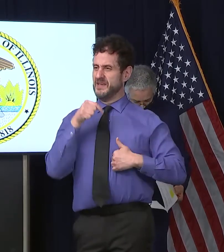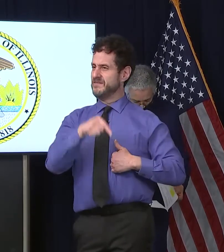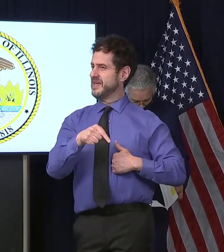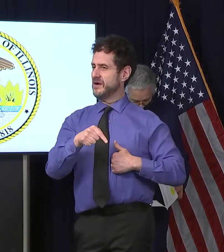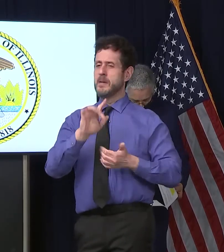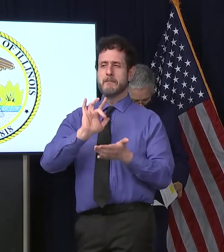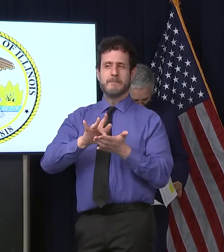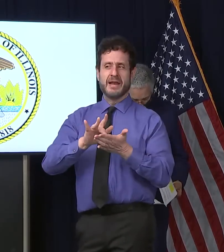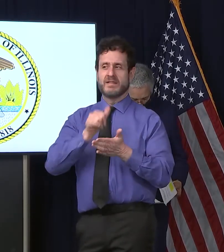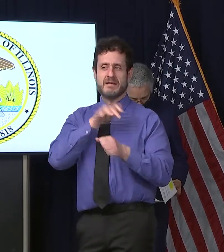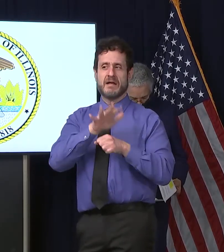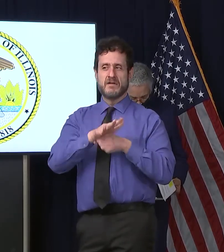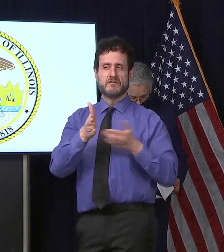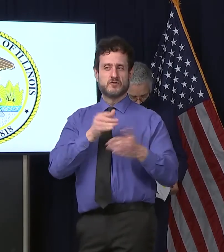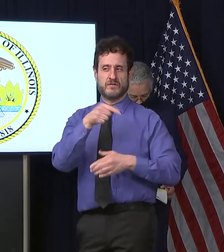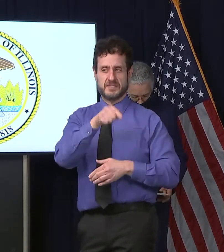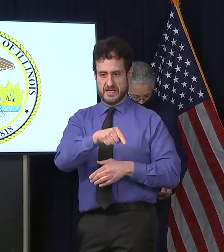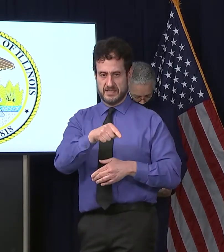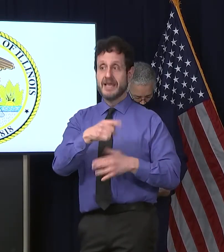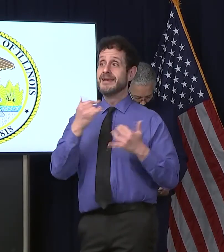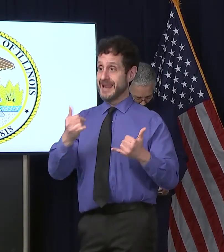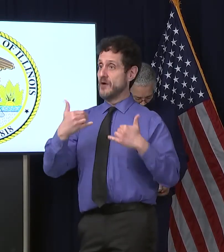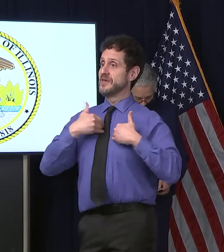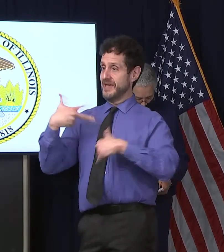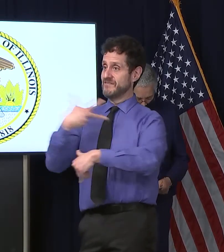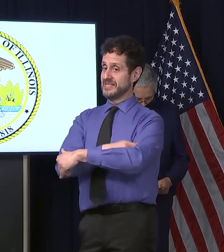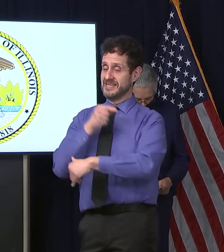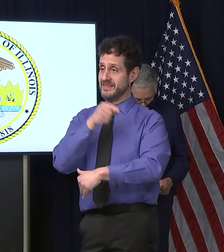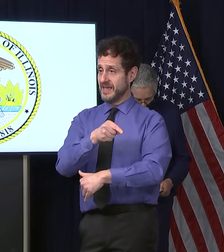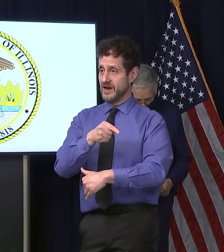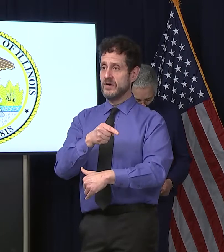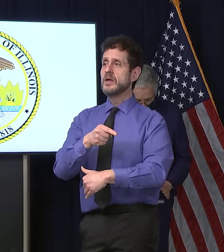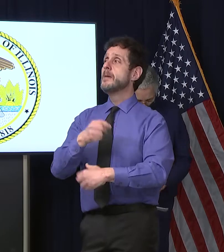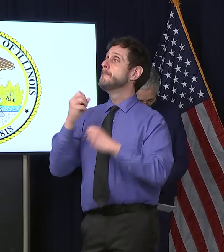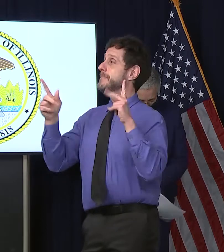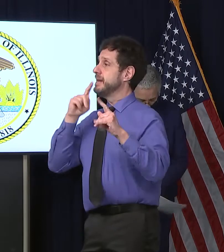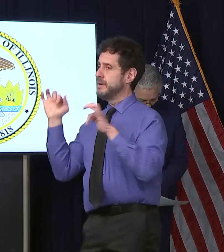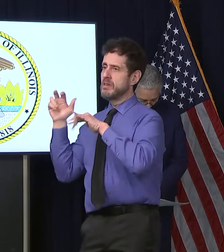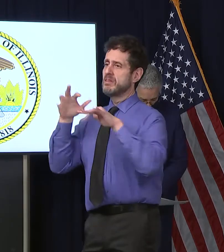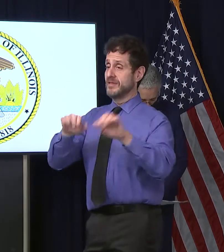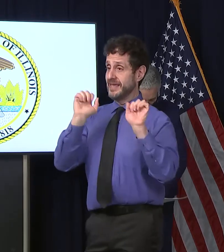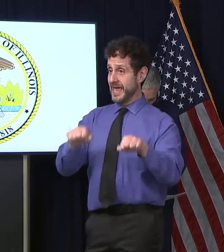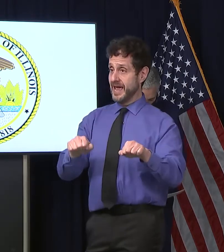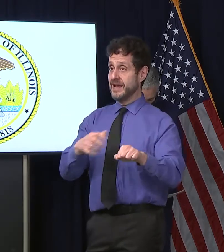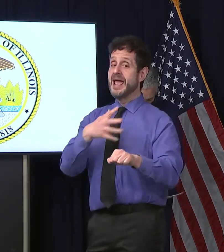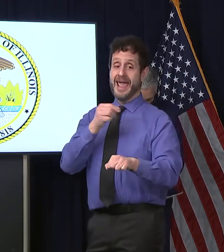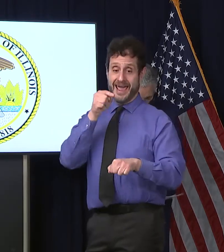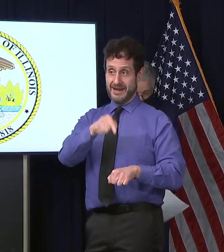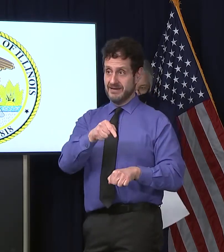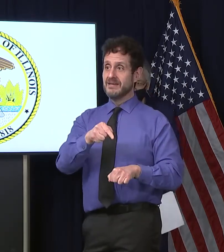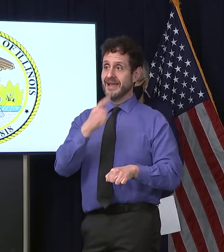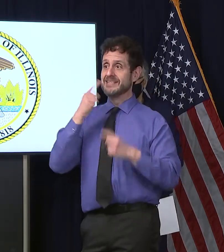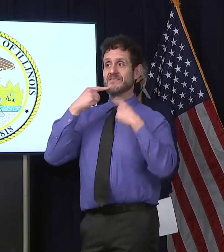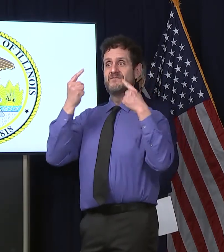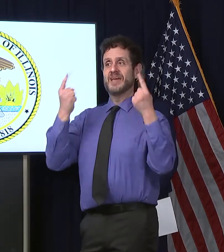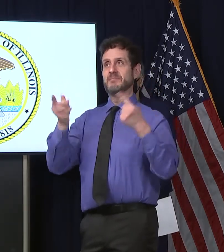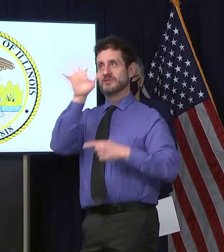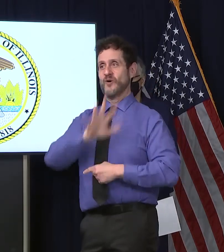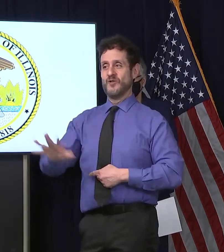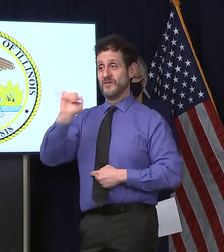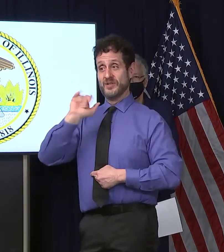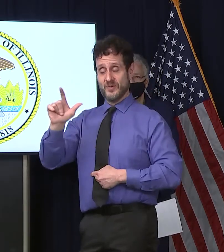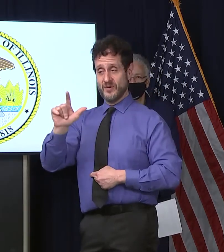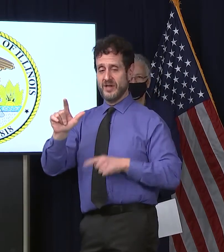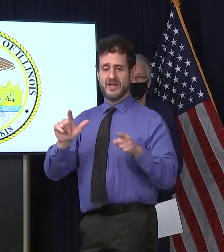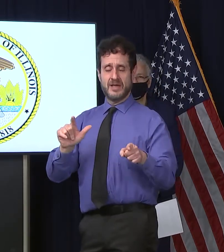can handle large crowds and is well known to everyone in Illinois. And what's more, this site doesn't take away from our